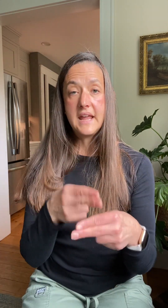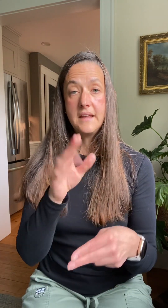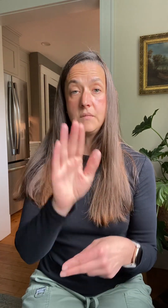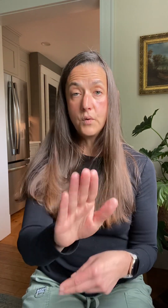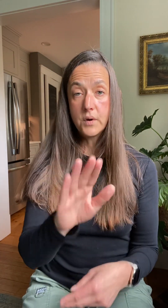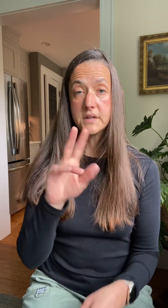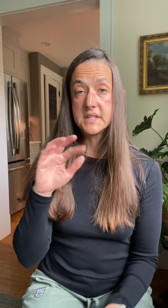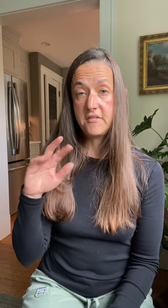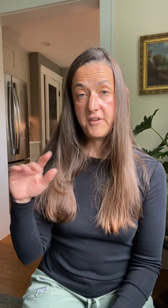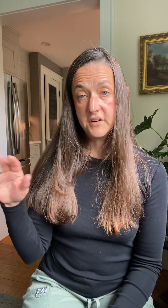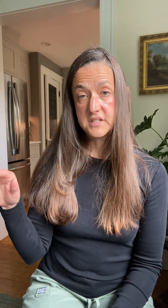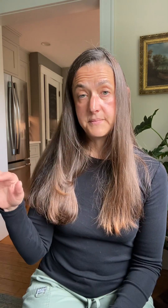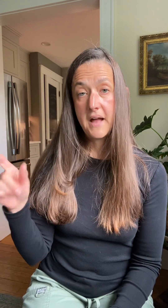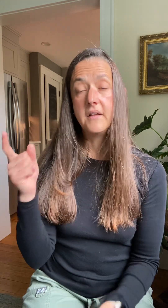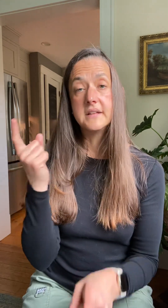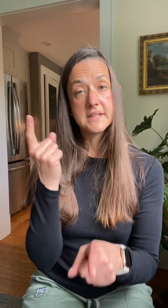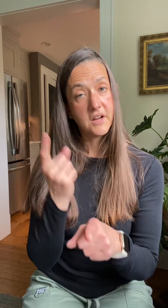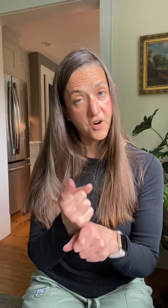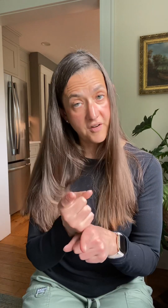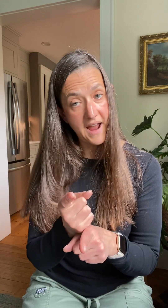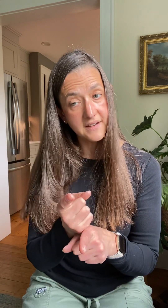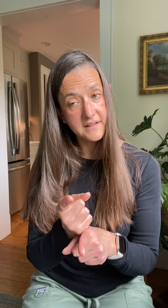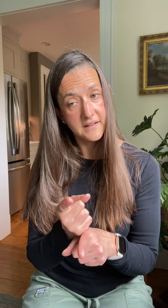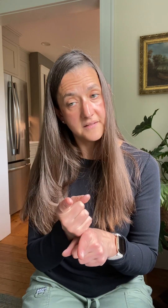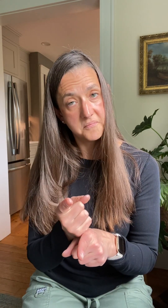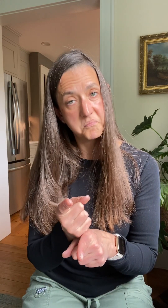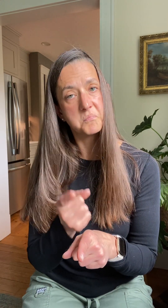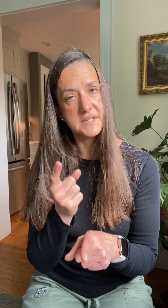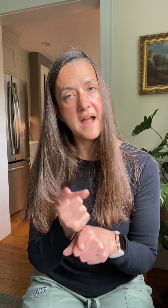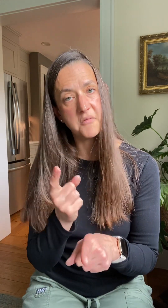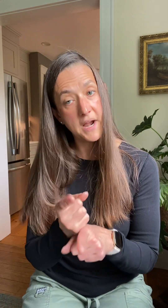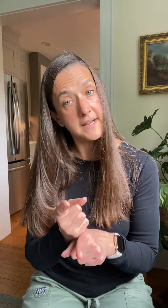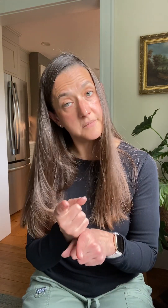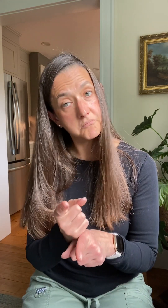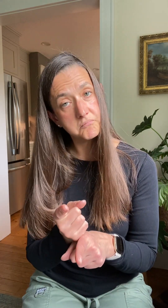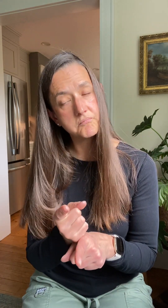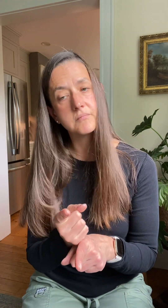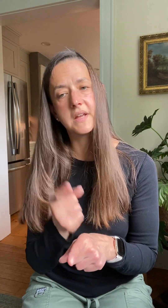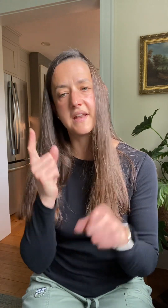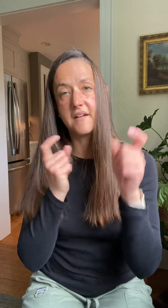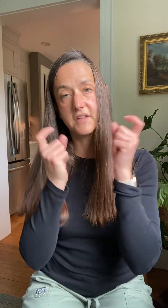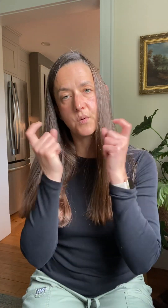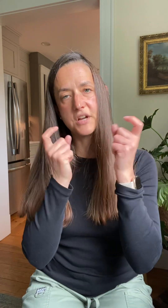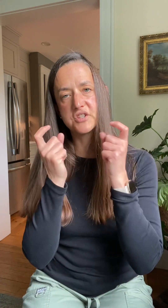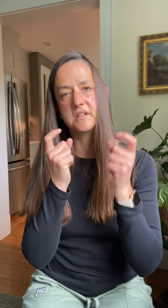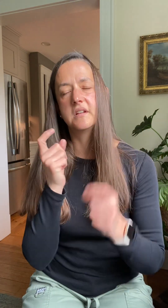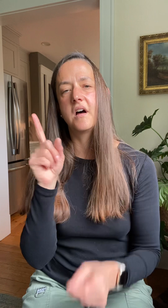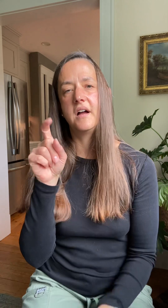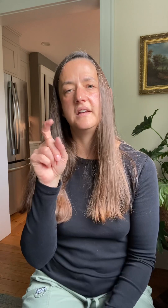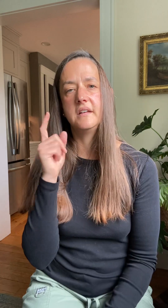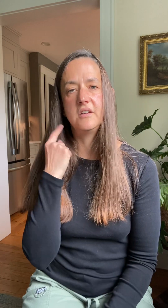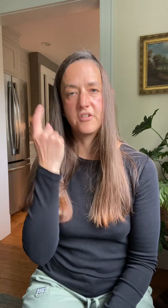name yours and finger spell and say correct. Is that right? And have the question on your